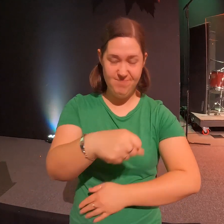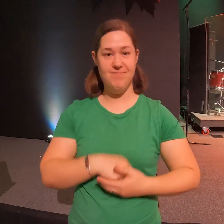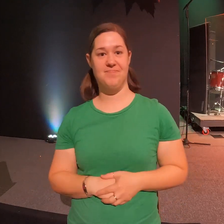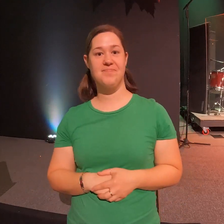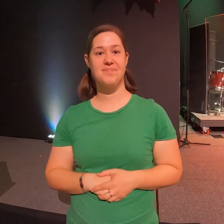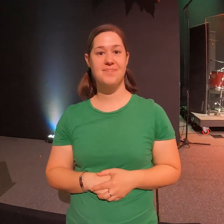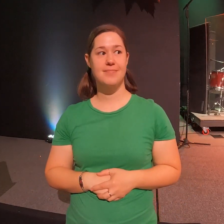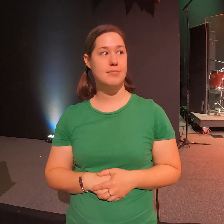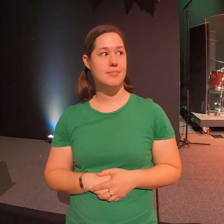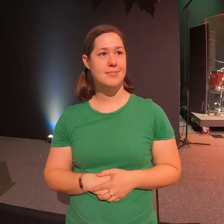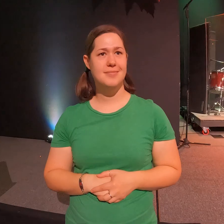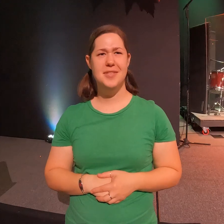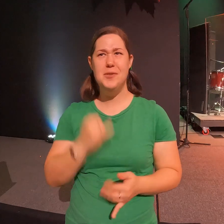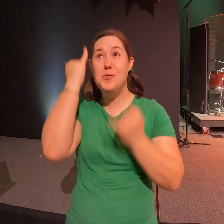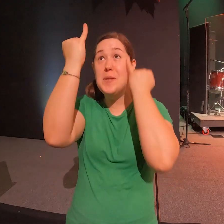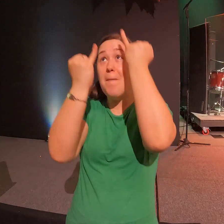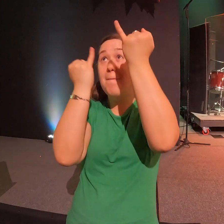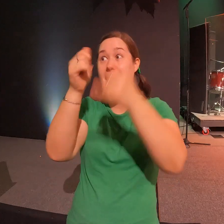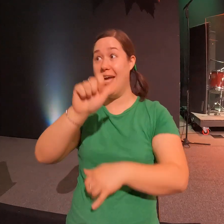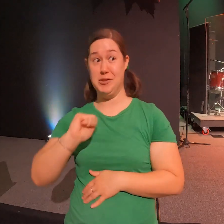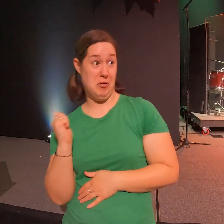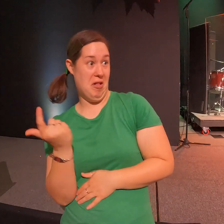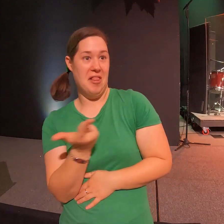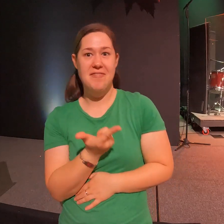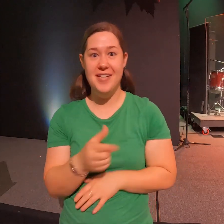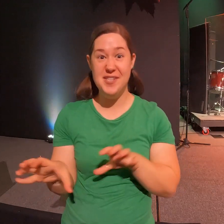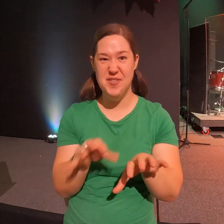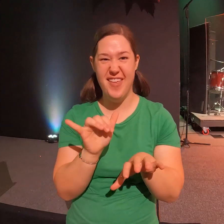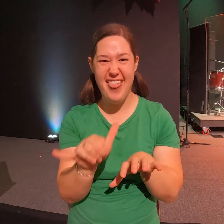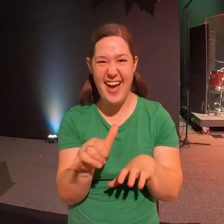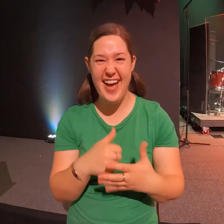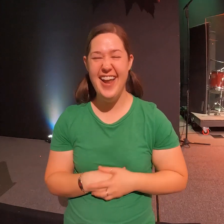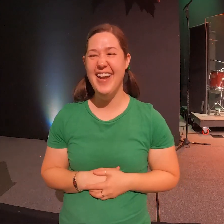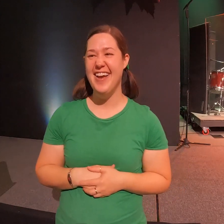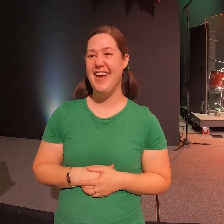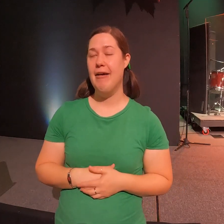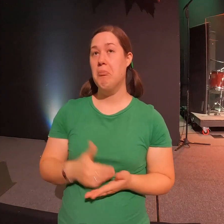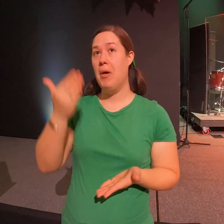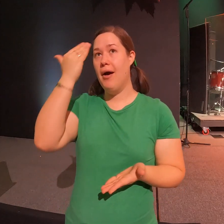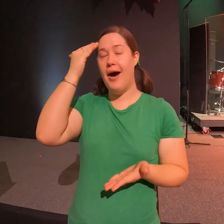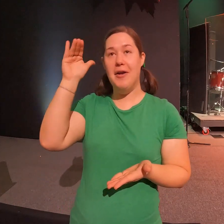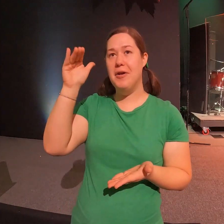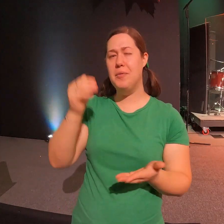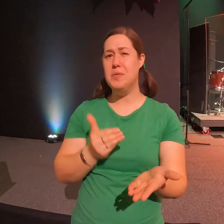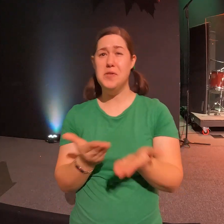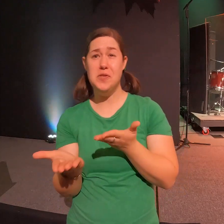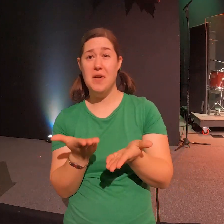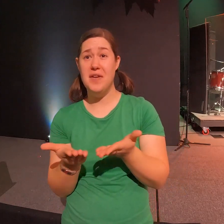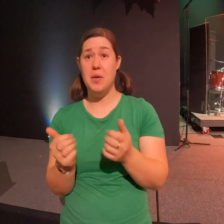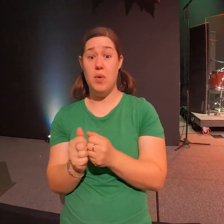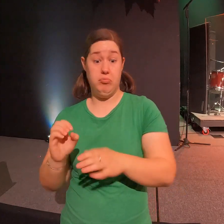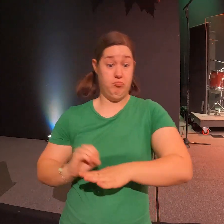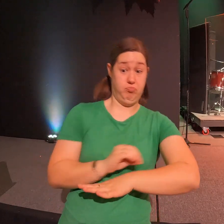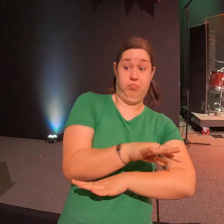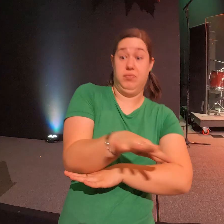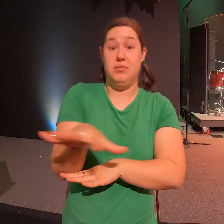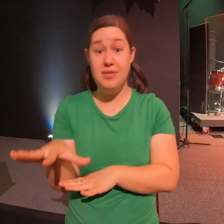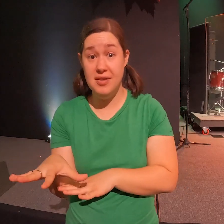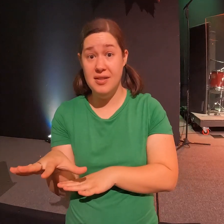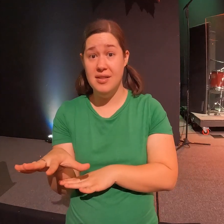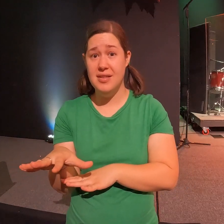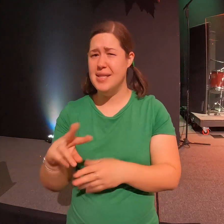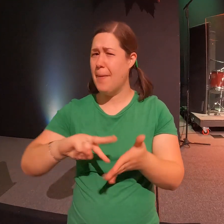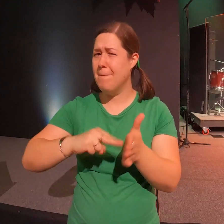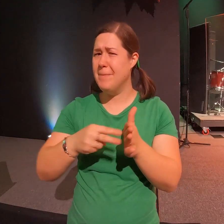Can you just see us all doing that? I don't know. Serving impactfully, is that what that means? I don't